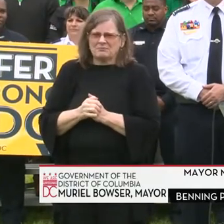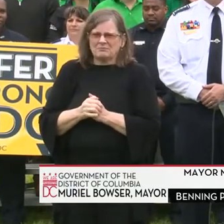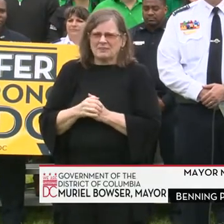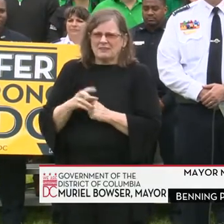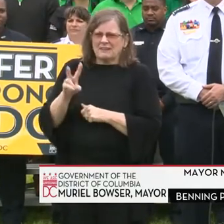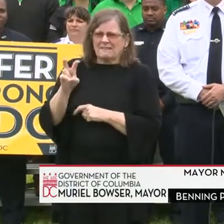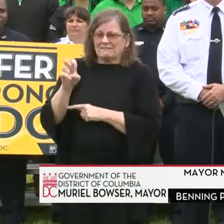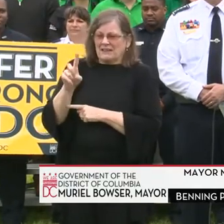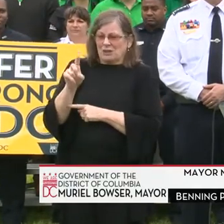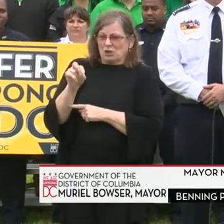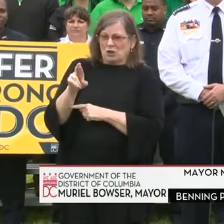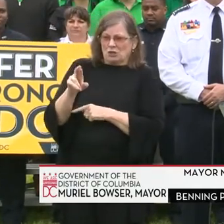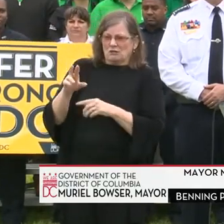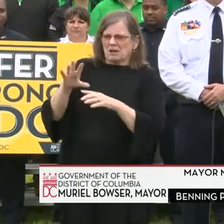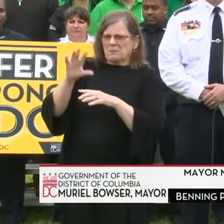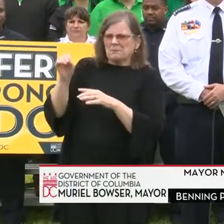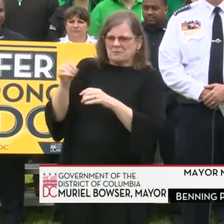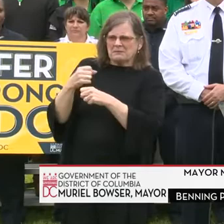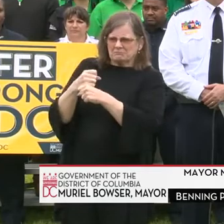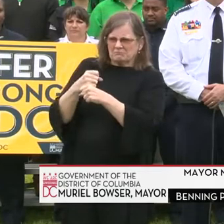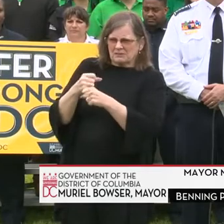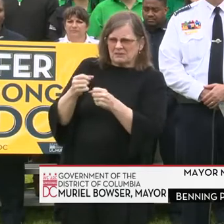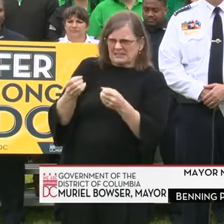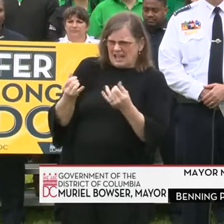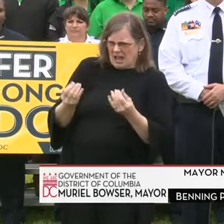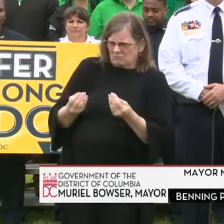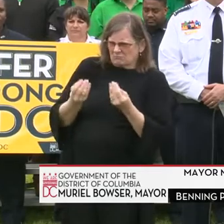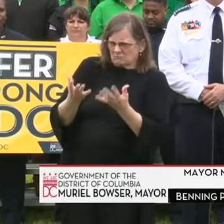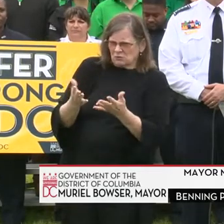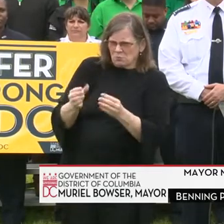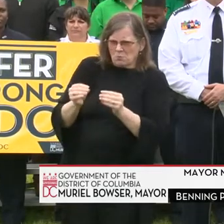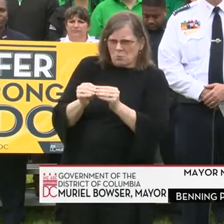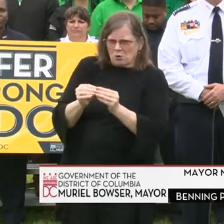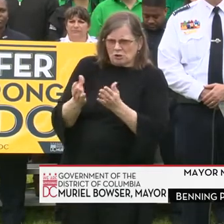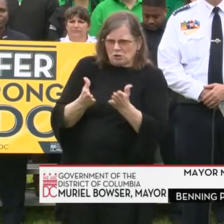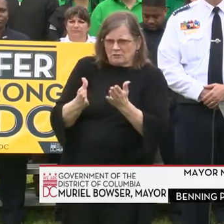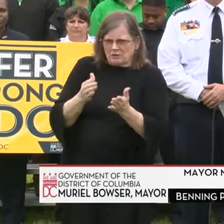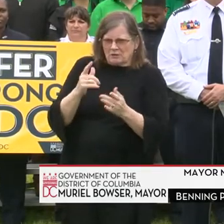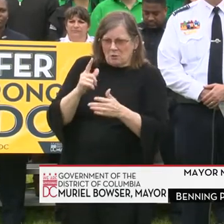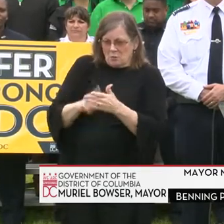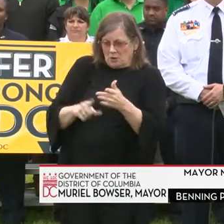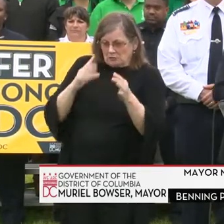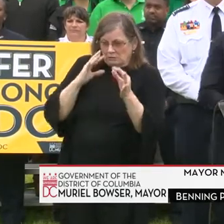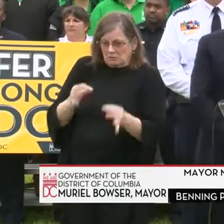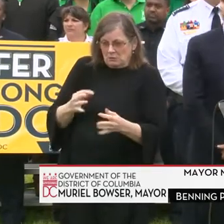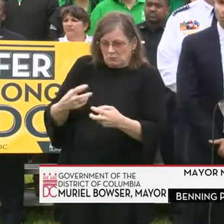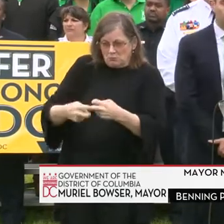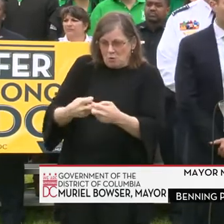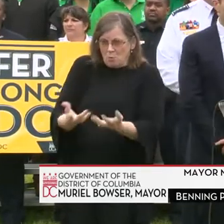out servicing signals every single day, so once they're able to determine the necessary remedy, they will apply it.